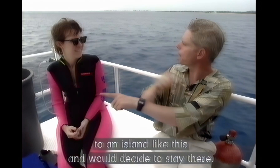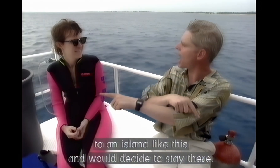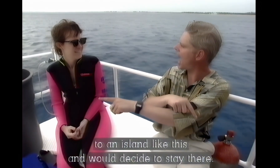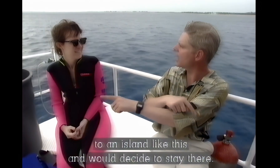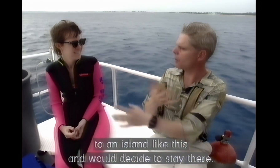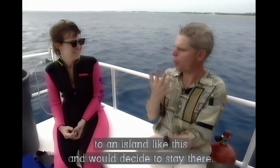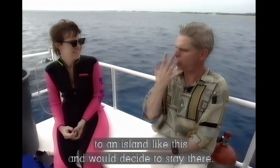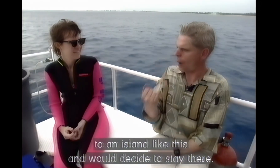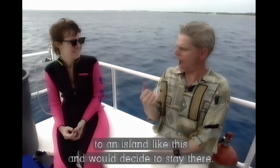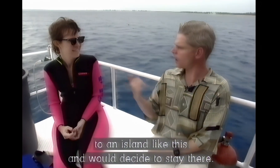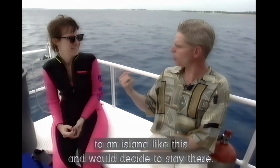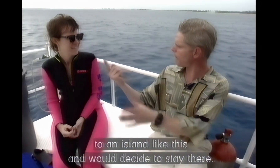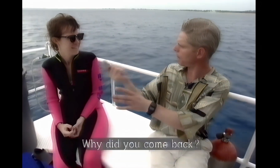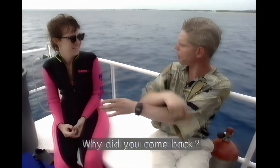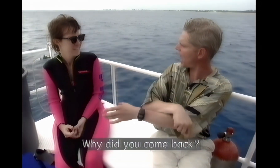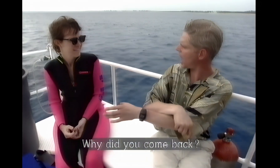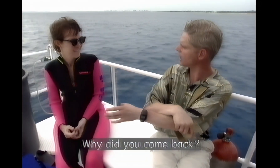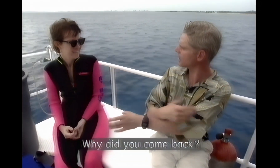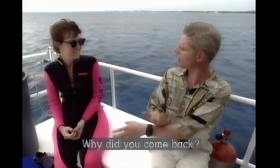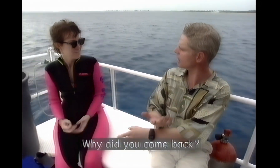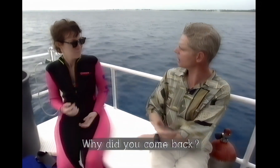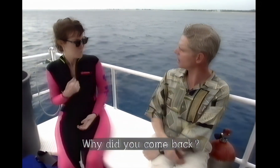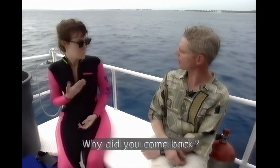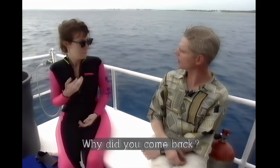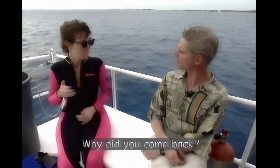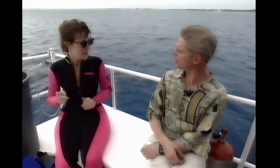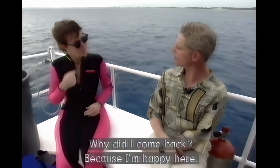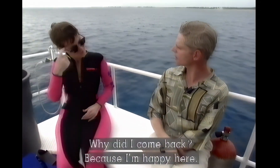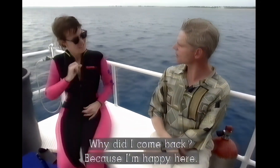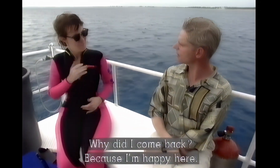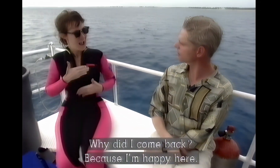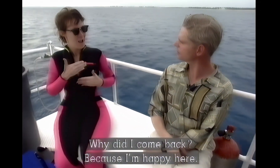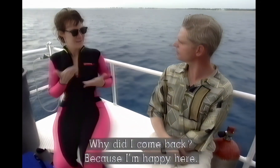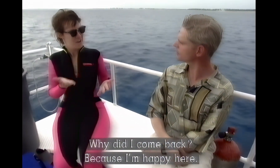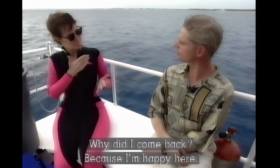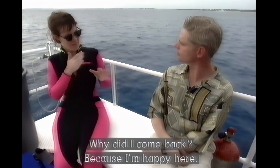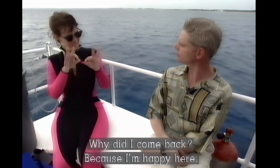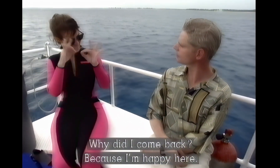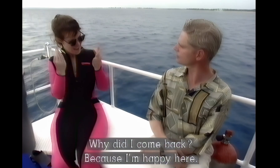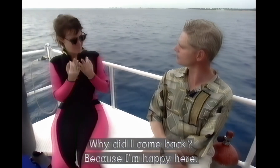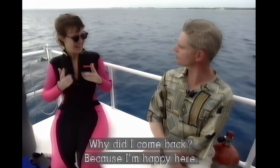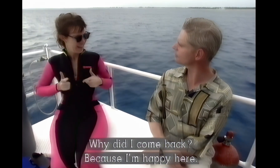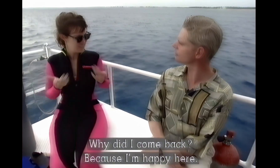and never come back. Why did you come back? Why did I come back? Well, because I'm happy